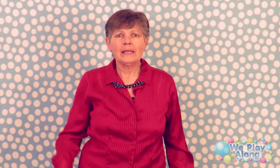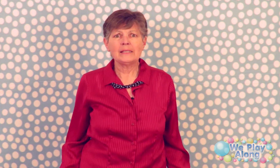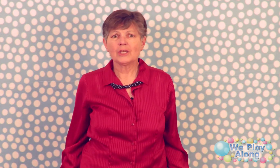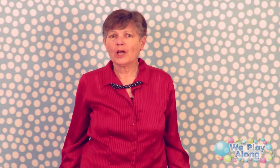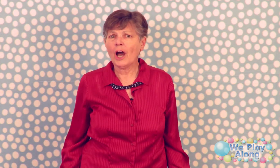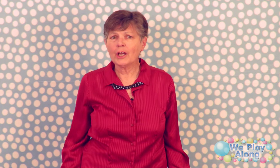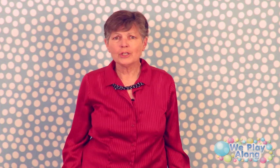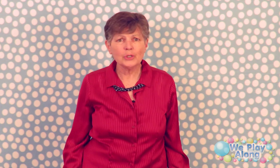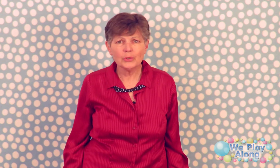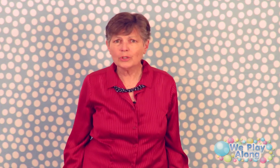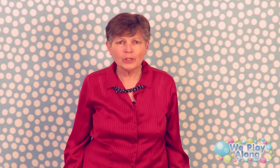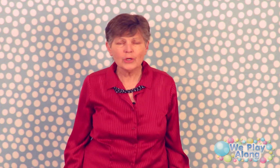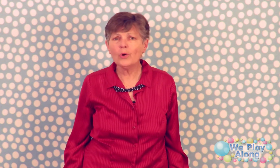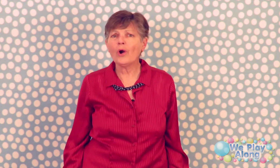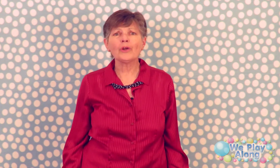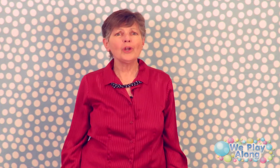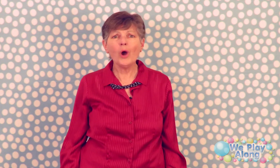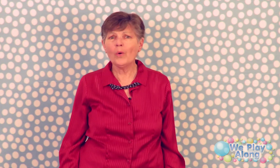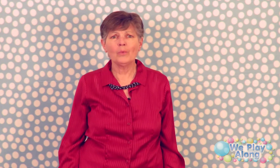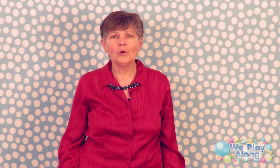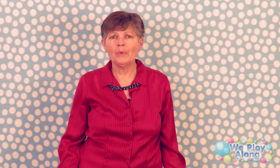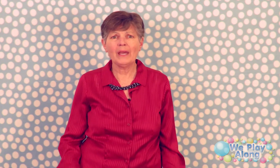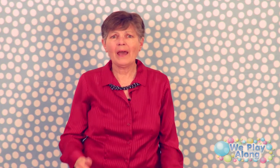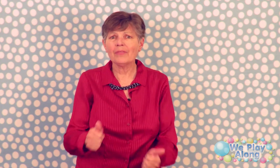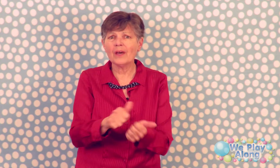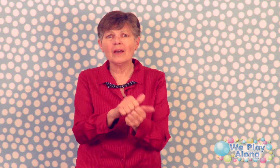needs to cock-a-doodle-doo or no one will be at